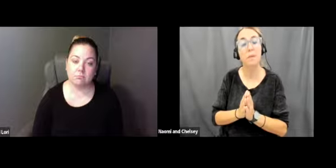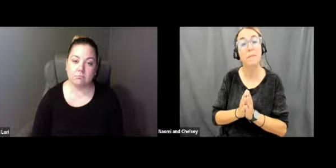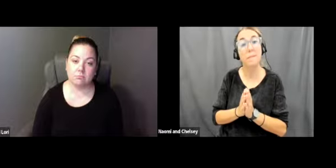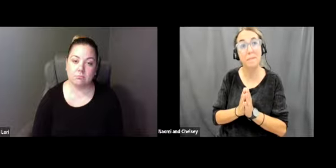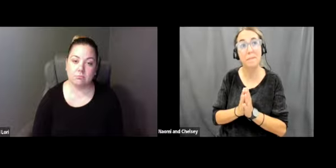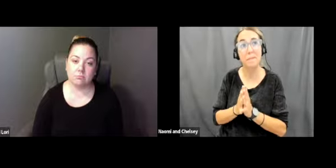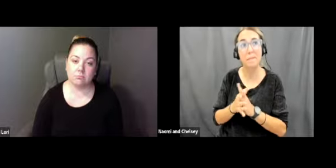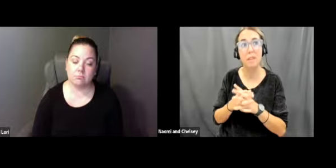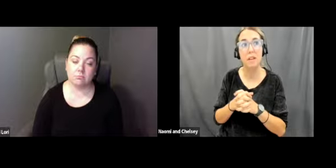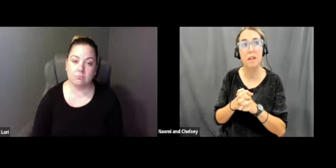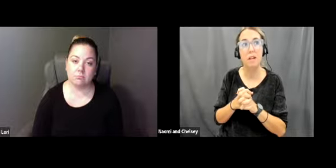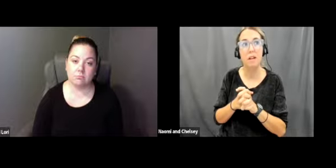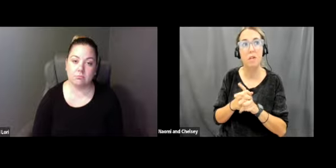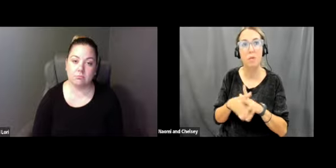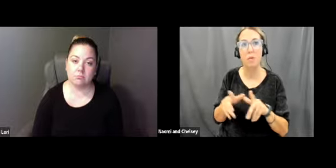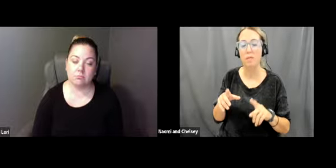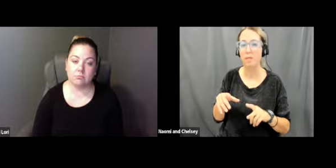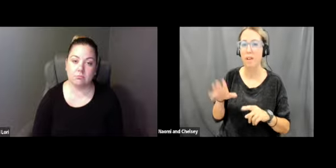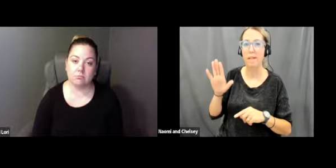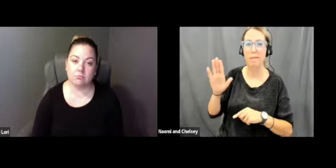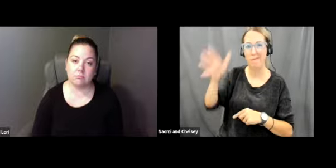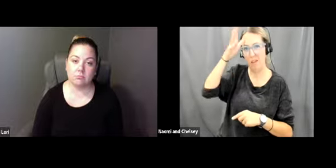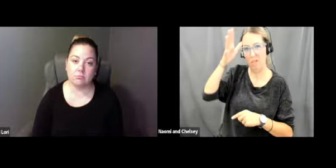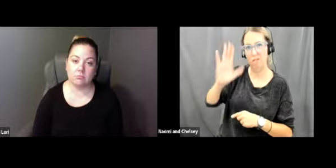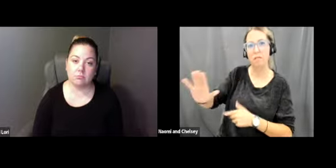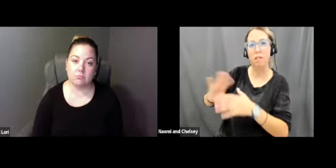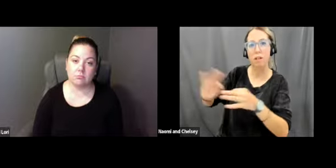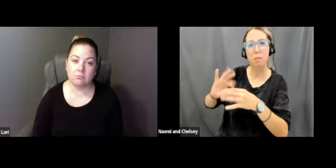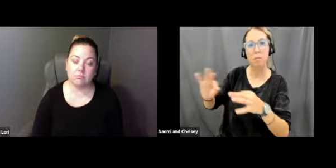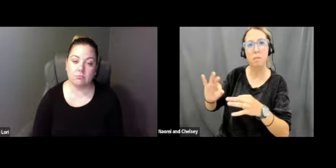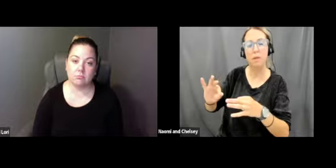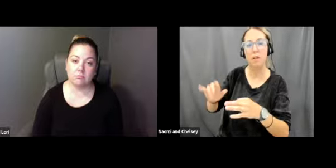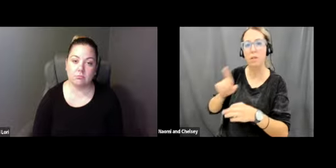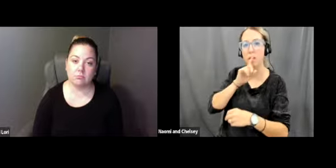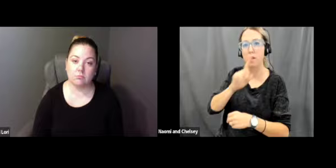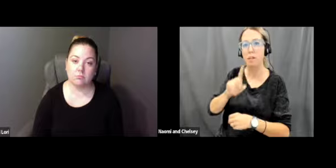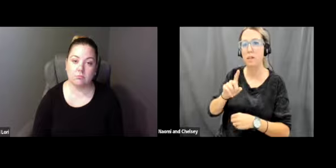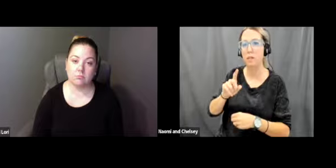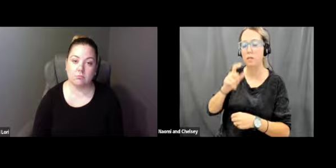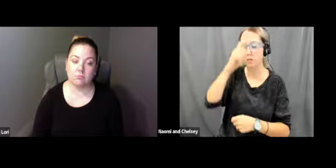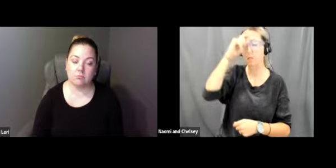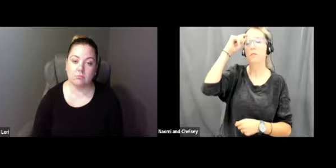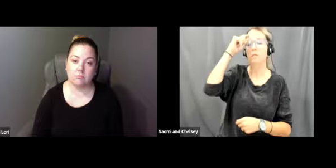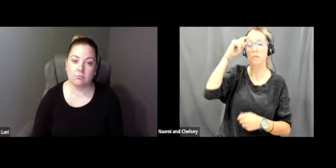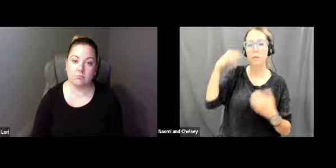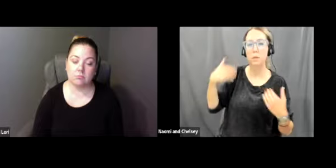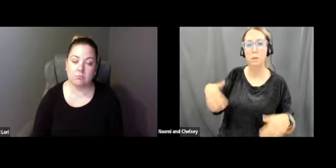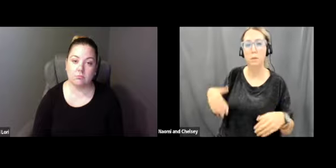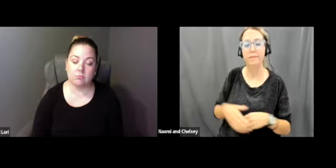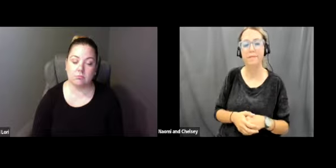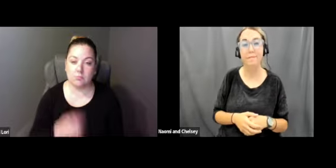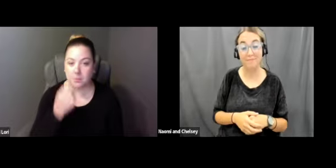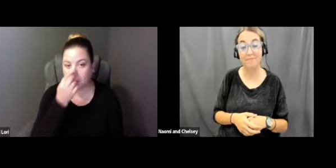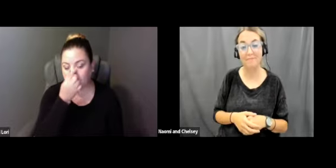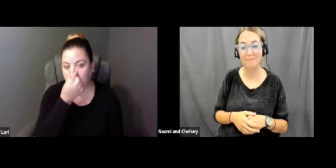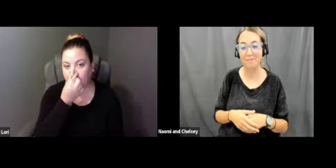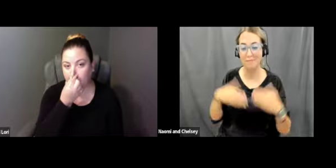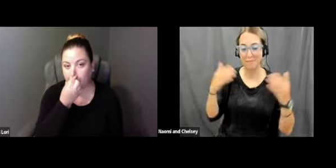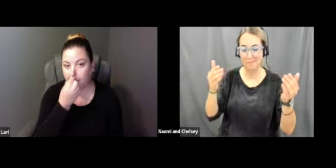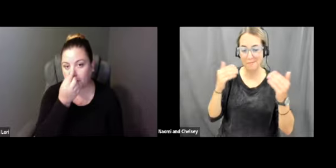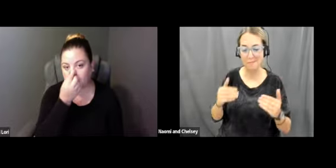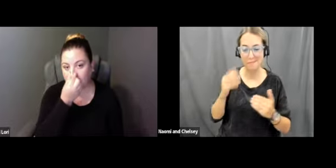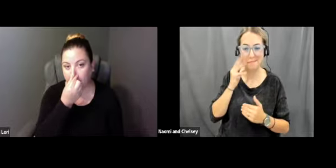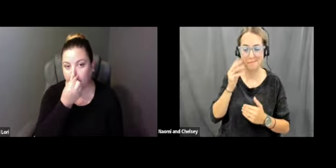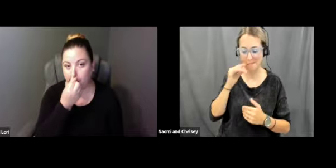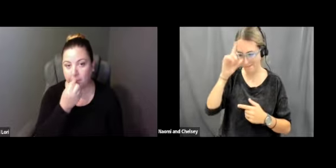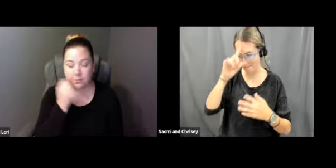because the second really thing that sticks in my mind, it's interesting because it came up in my Facebook memories today. How weird is that?